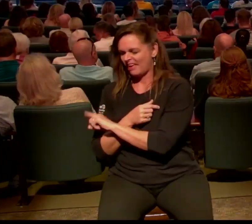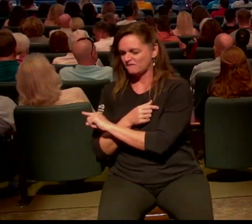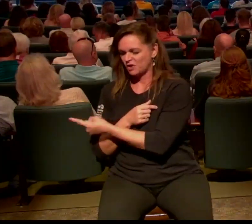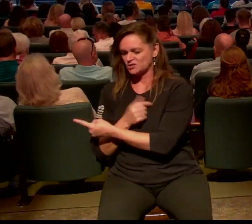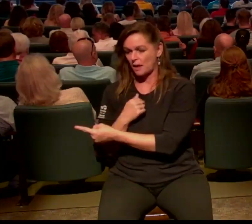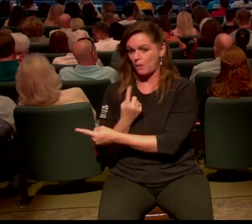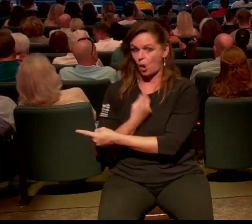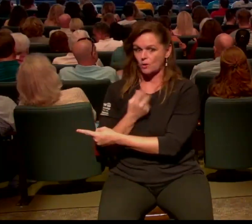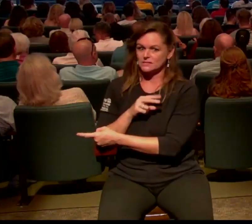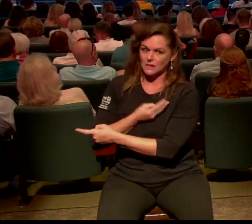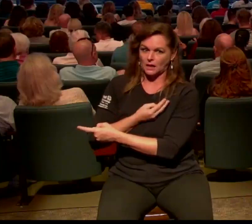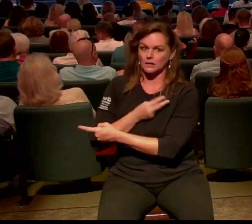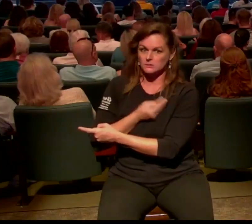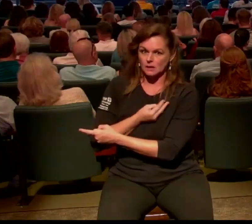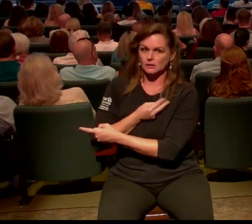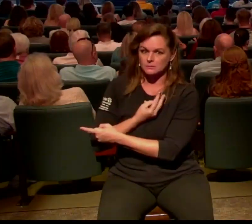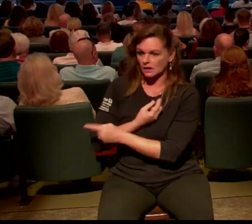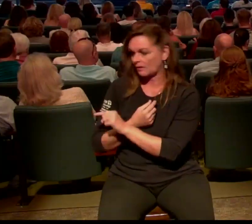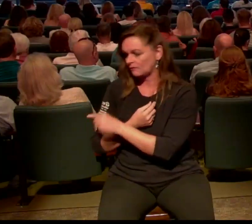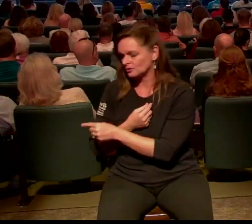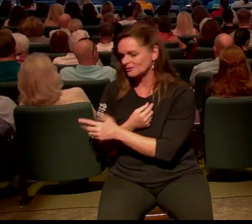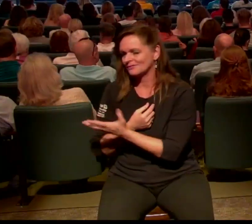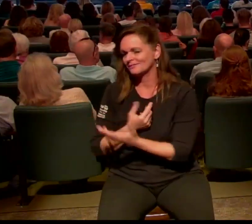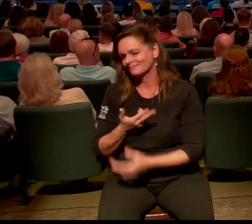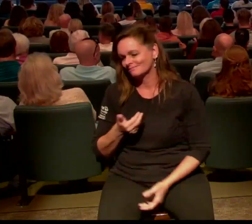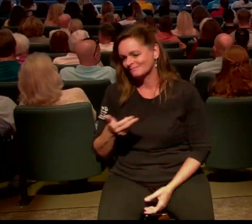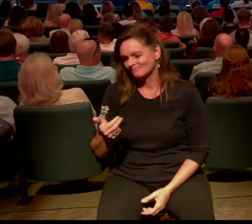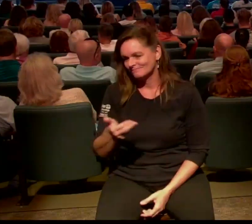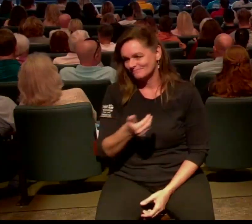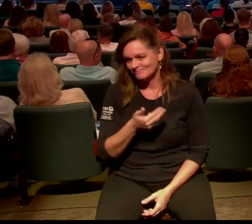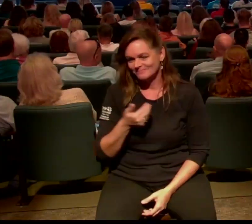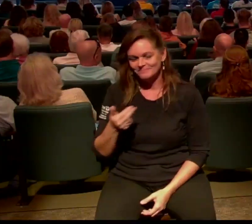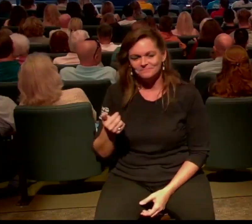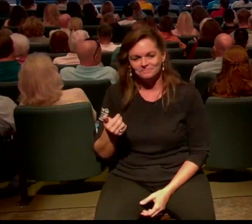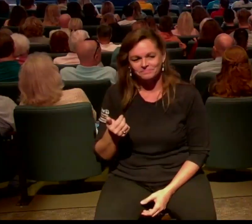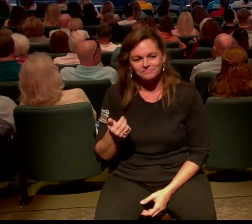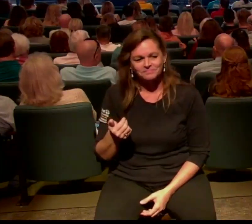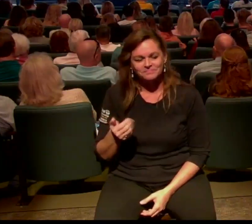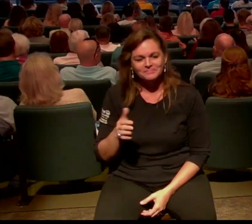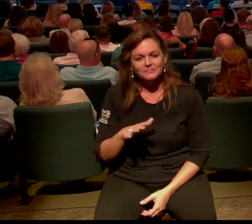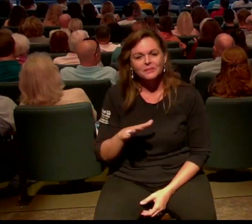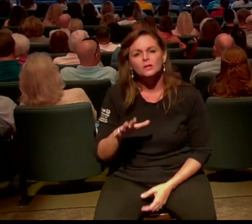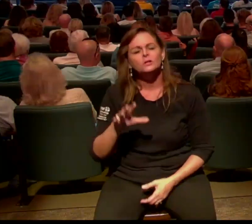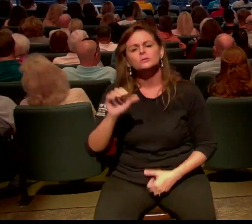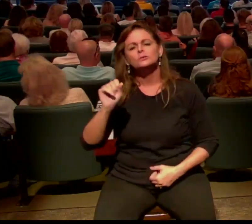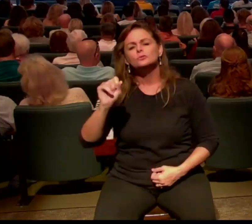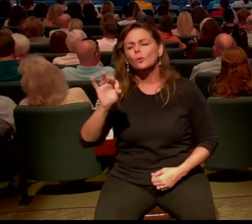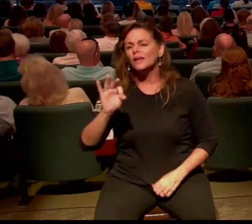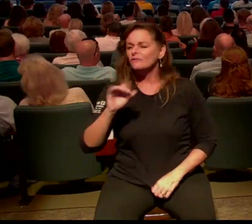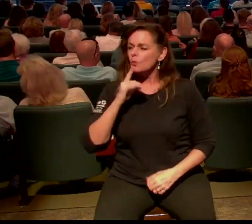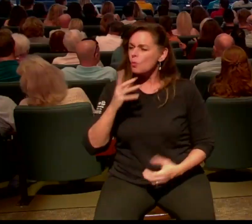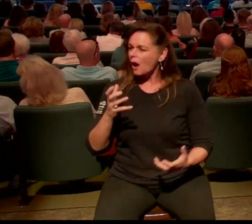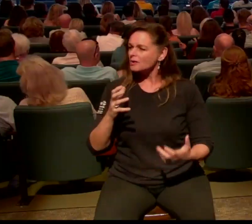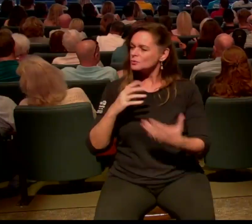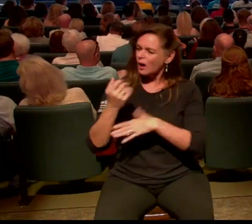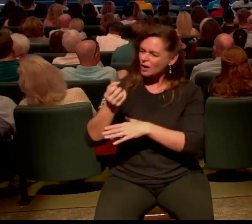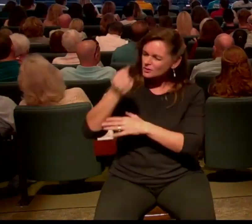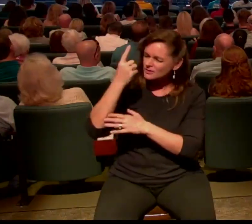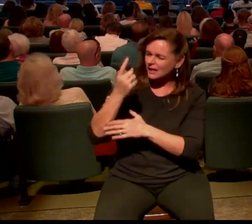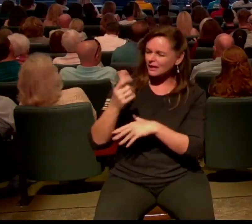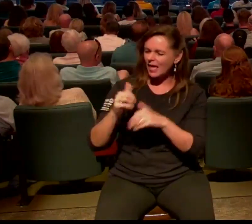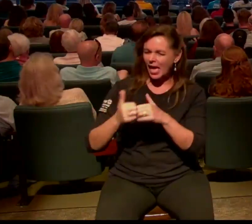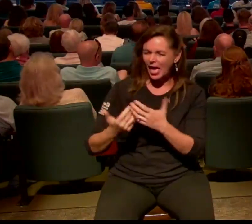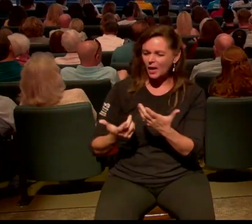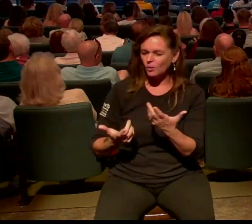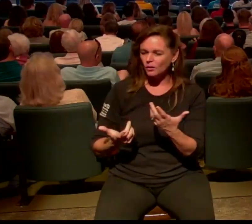Okay. Isn't it interesting? Here Paul says, if you really want to understand how this works, you don't